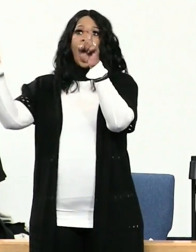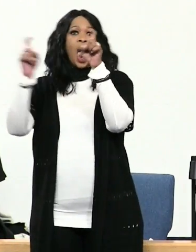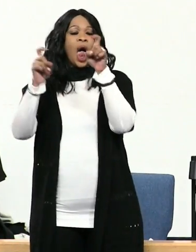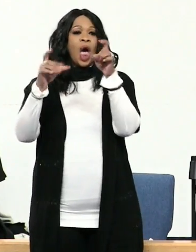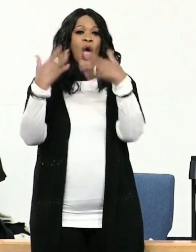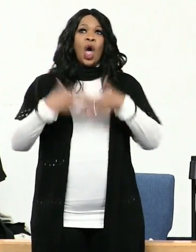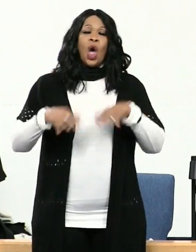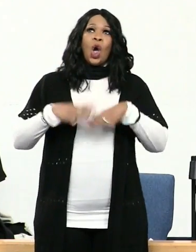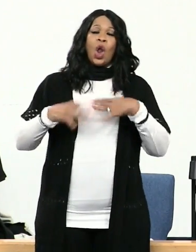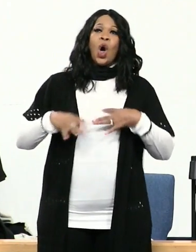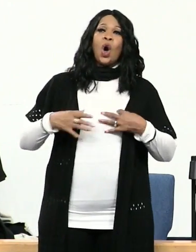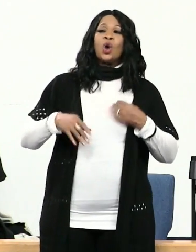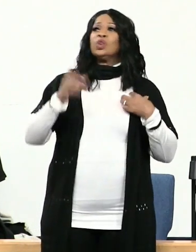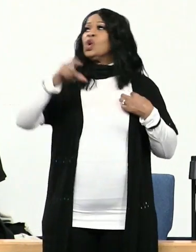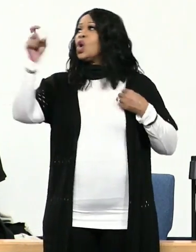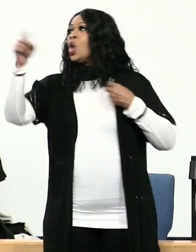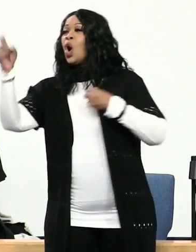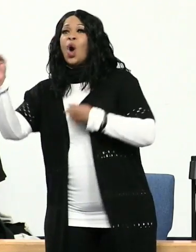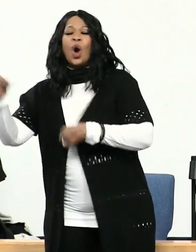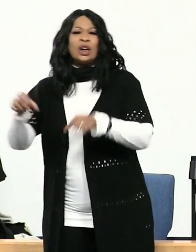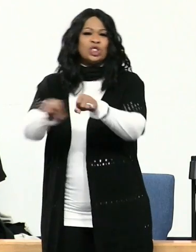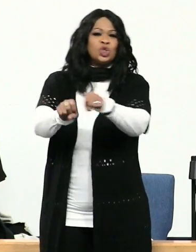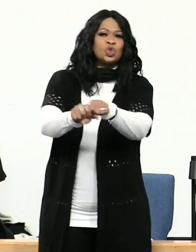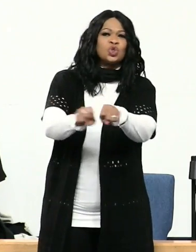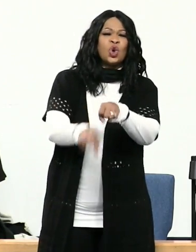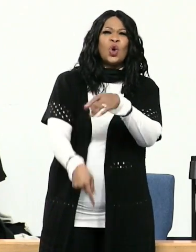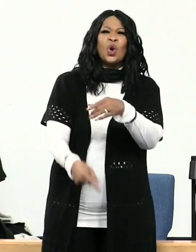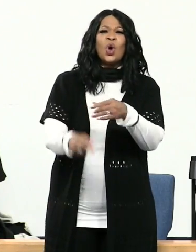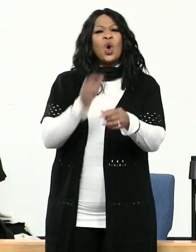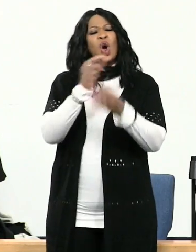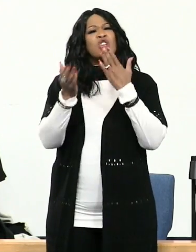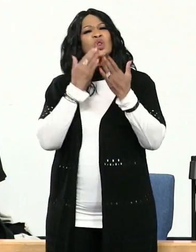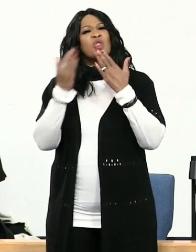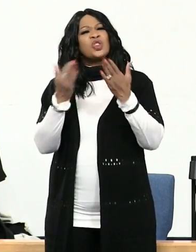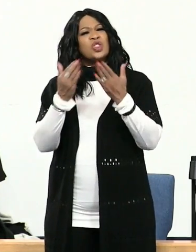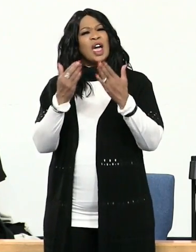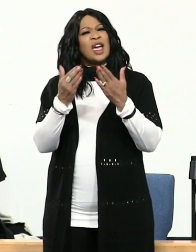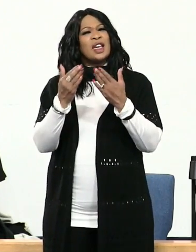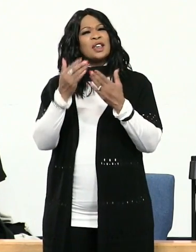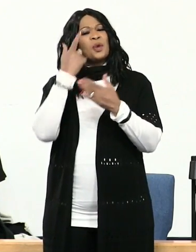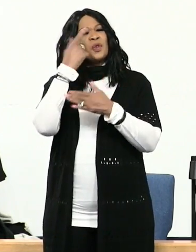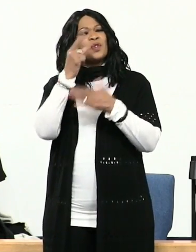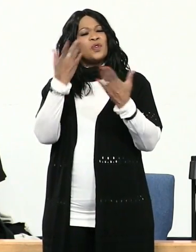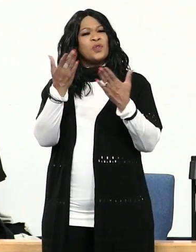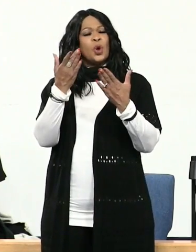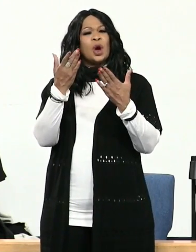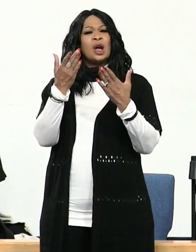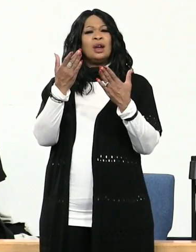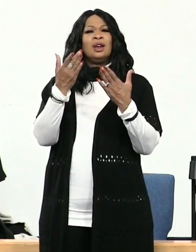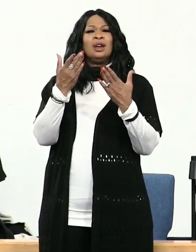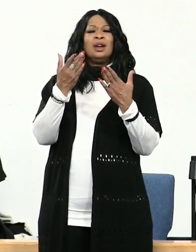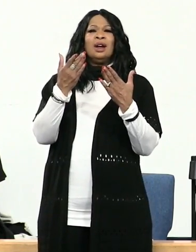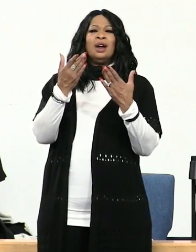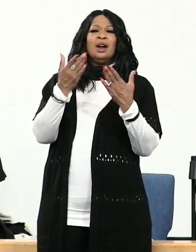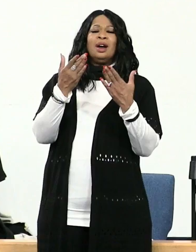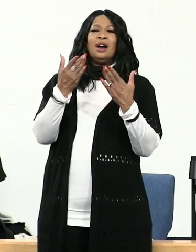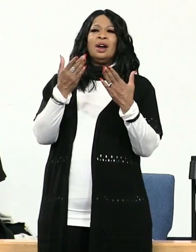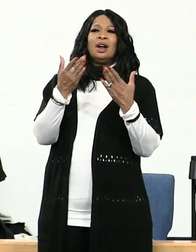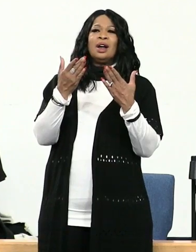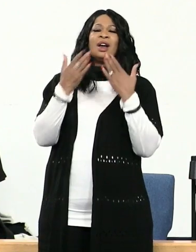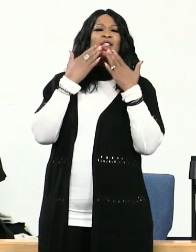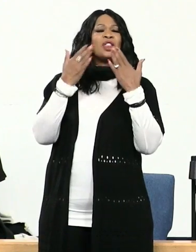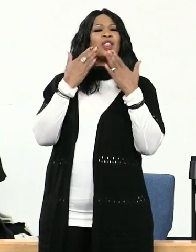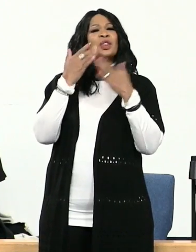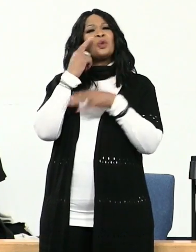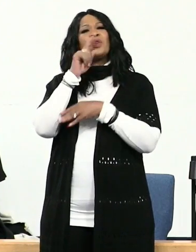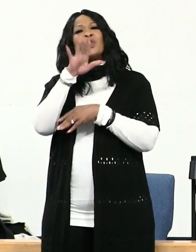and closets full of shoes. Are you thankful for your clothes and your shoes? Are you thankful for your